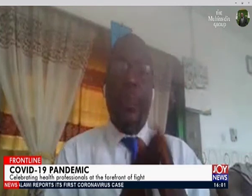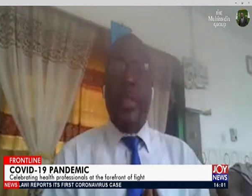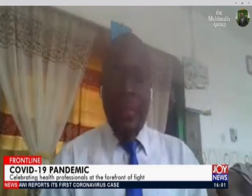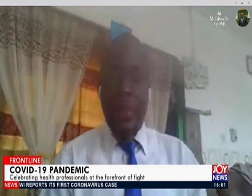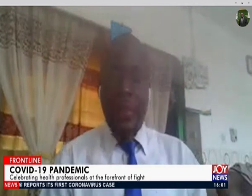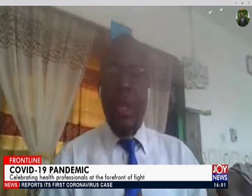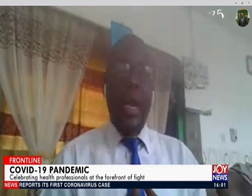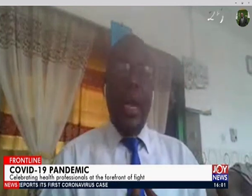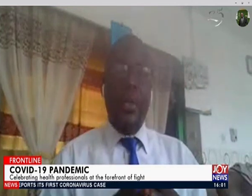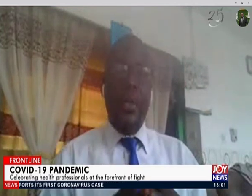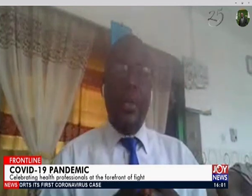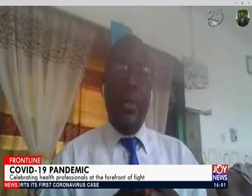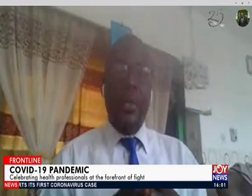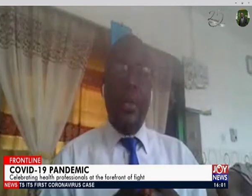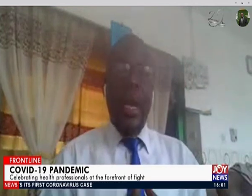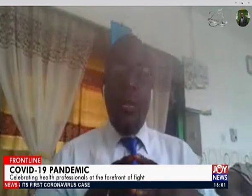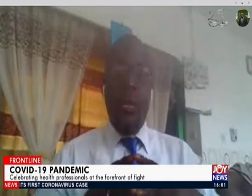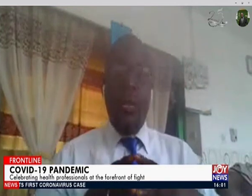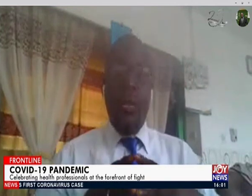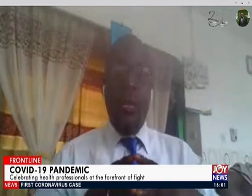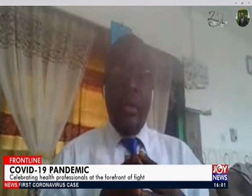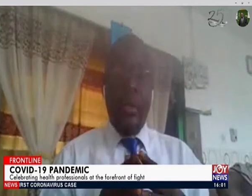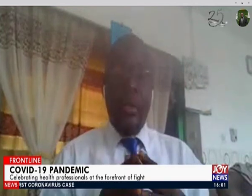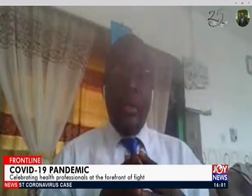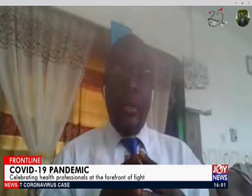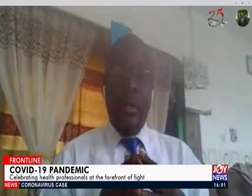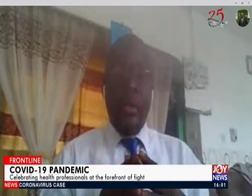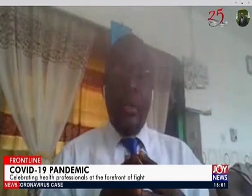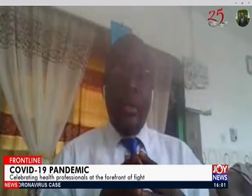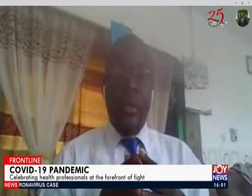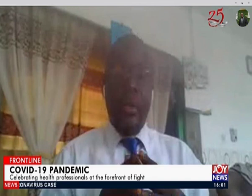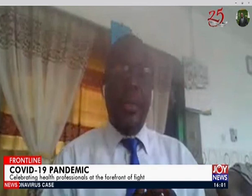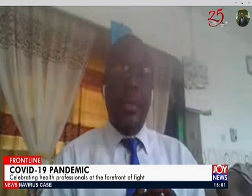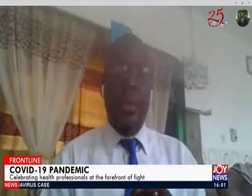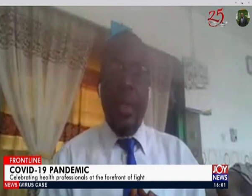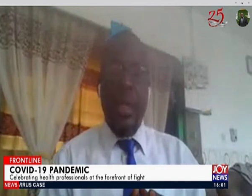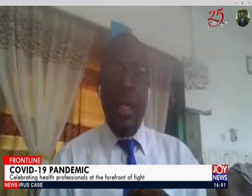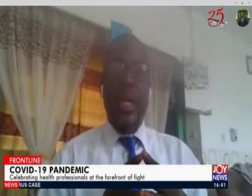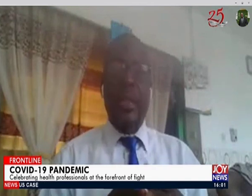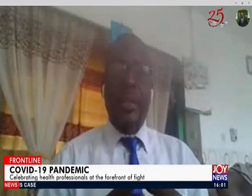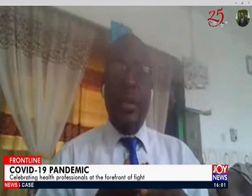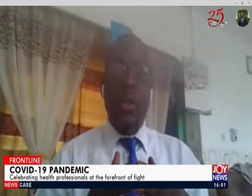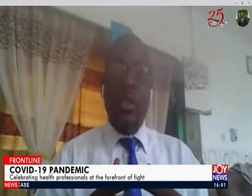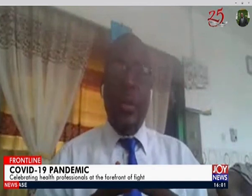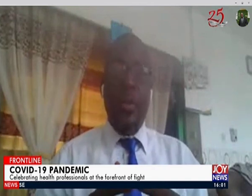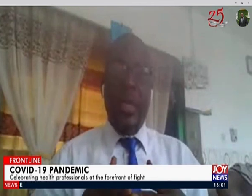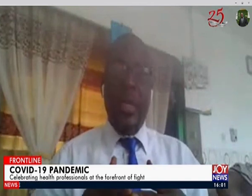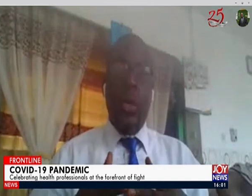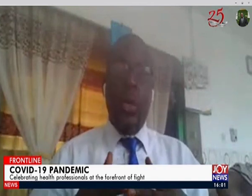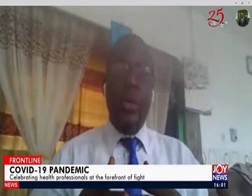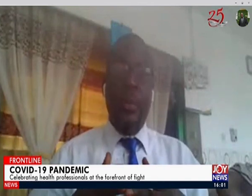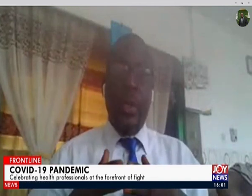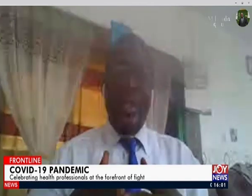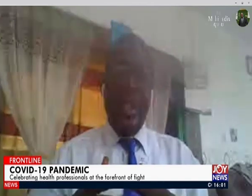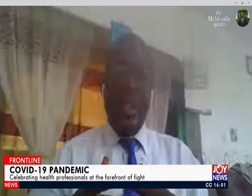be positive. So what we want the government to be doing or facilities to be doing is that those people must